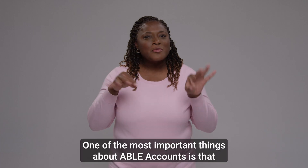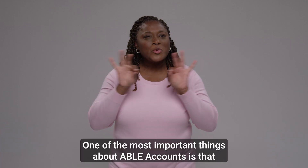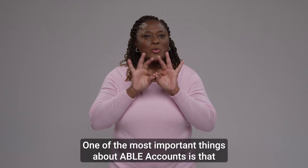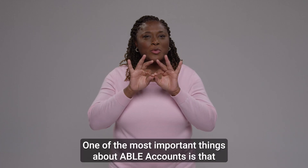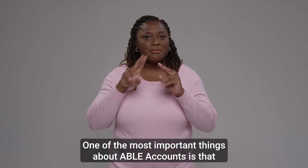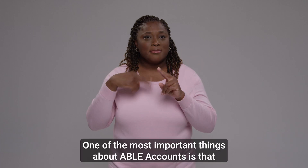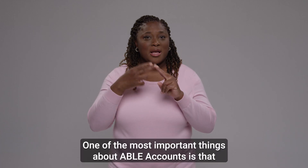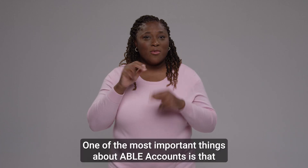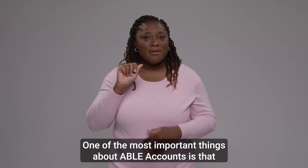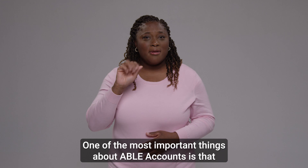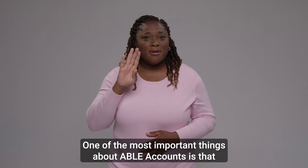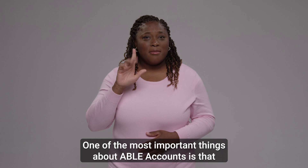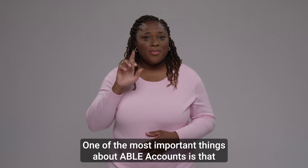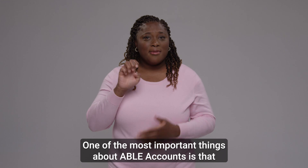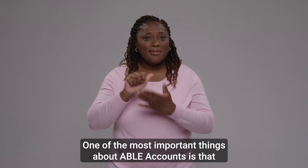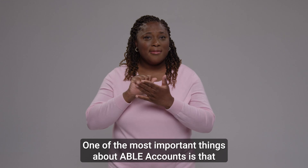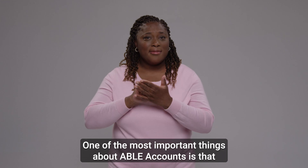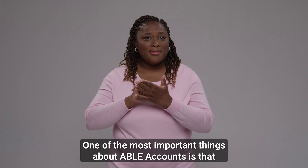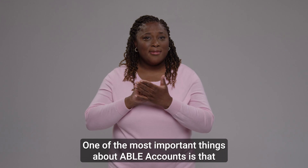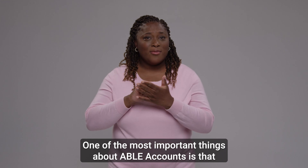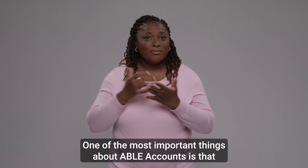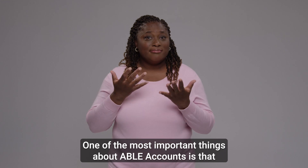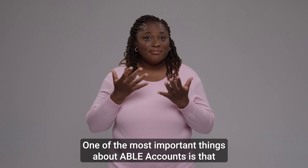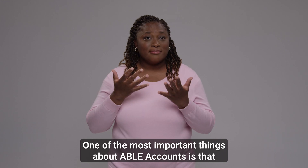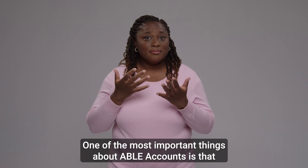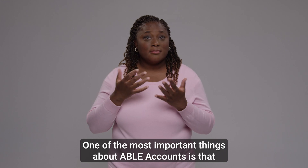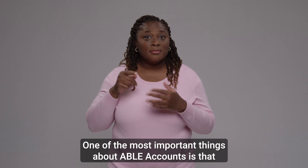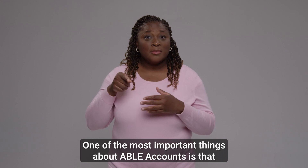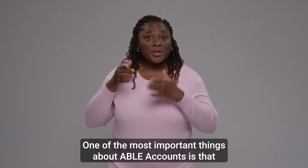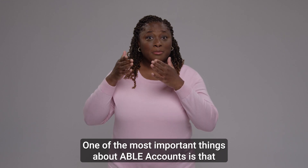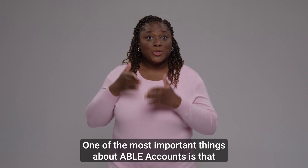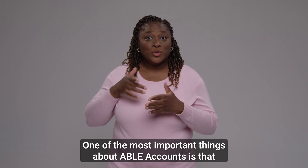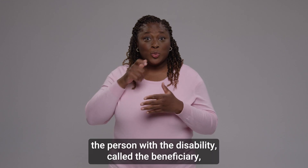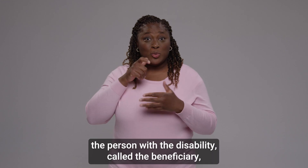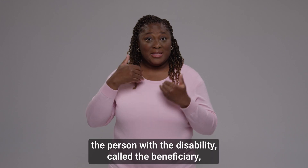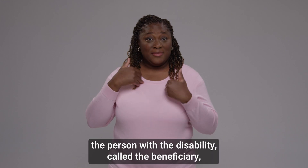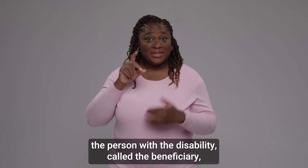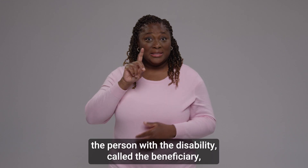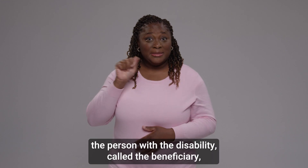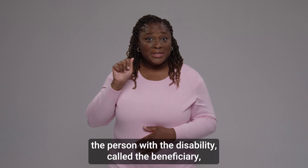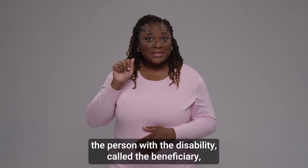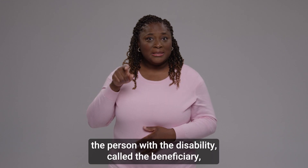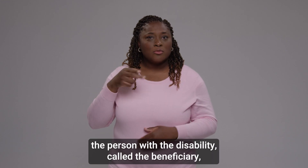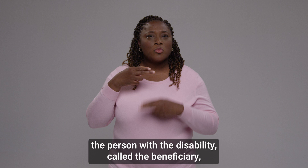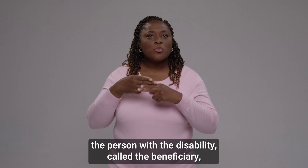One of the most important things about ABLE accounts is that the person with the disability, called